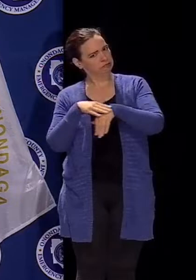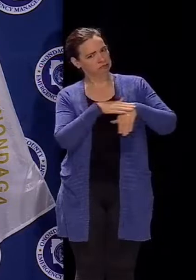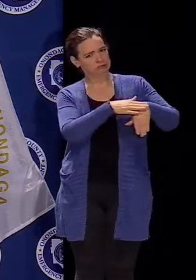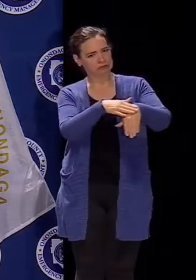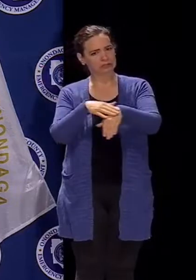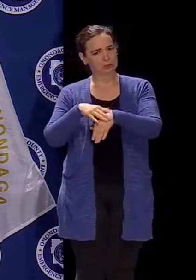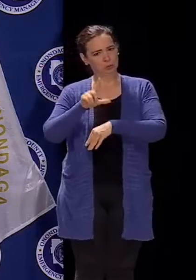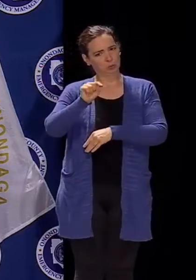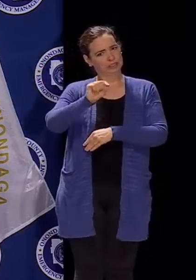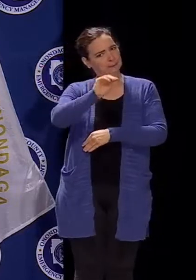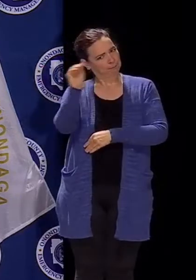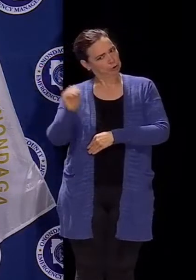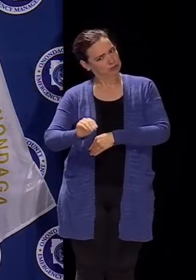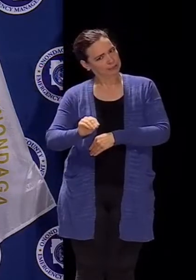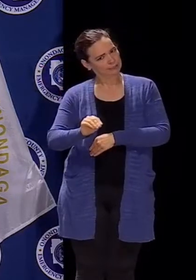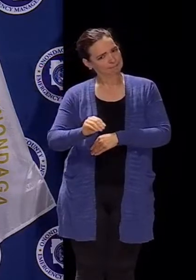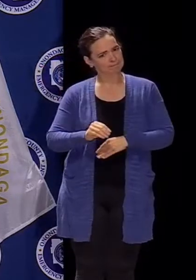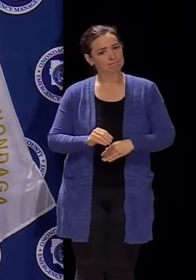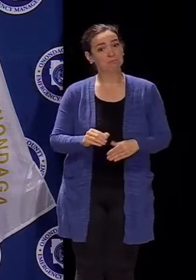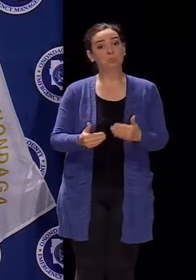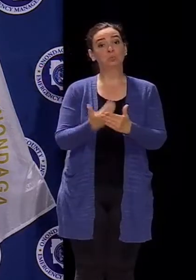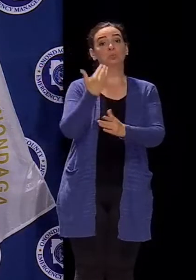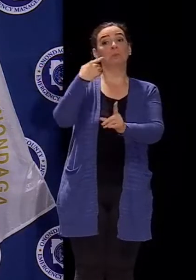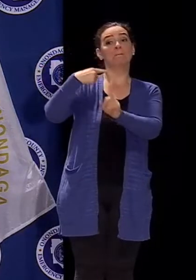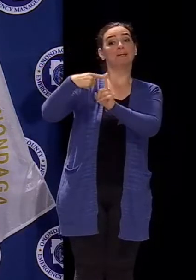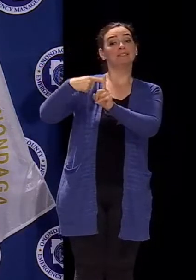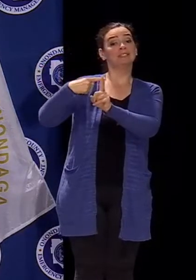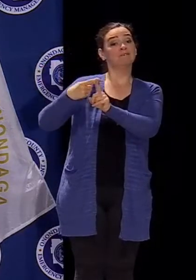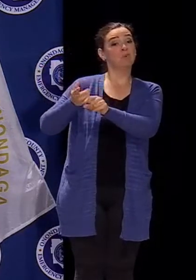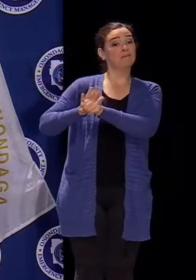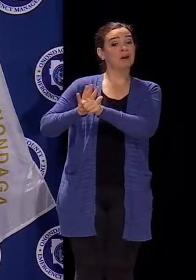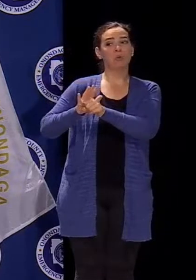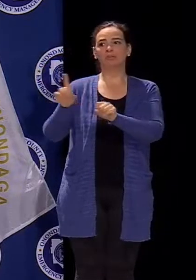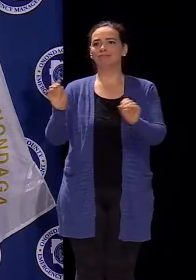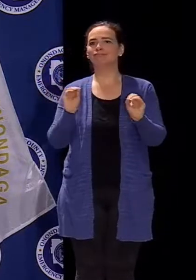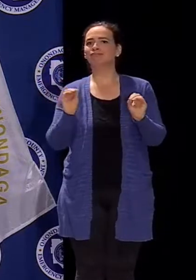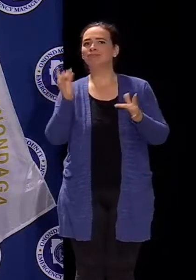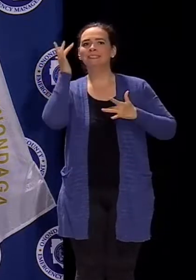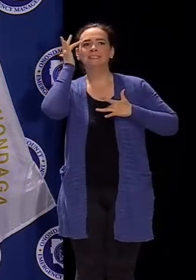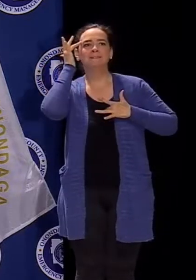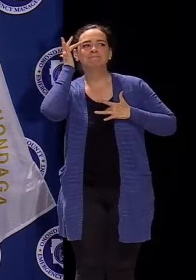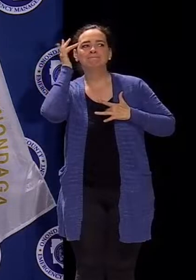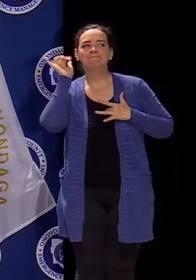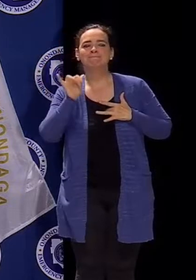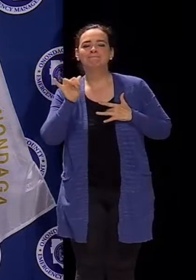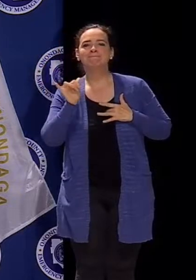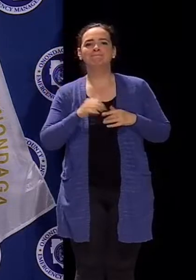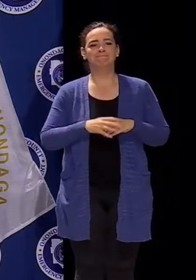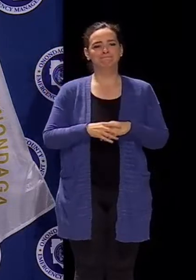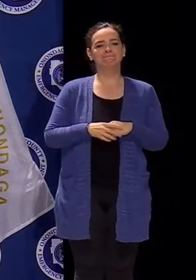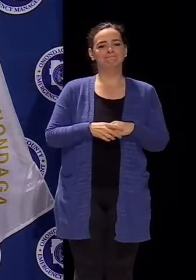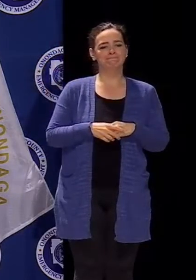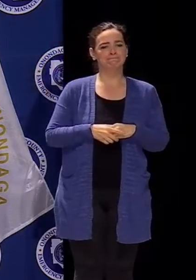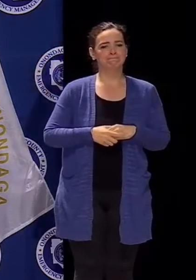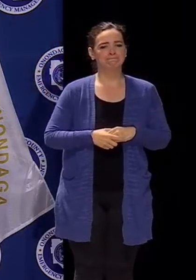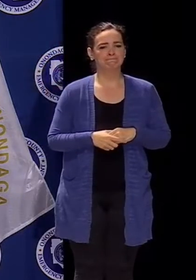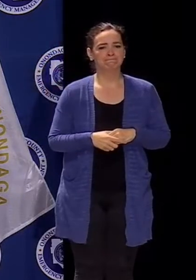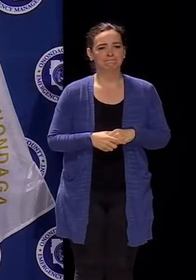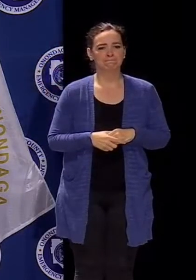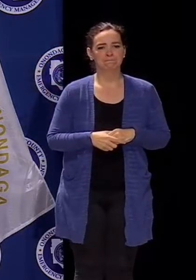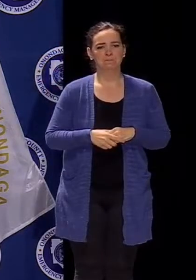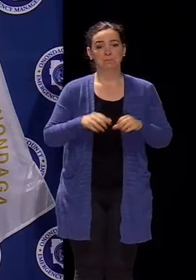20% out of our new cases asymptomatic. Possible exposure, we'll go over this right